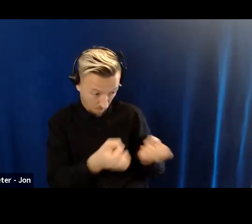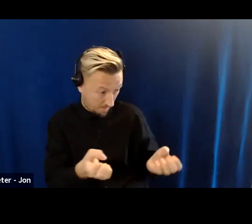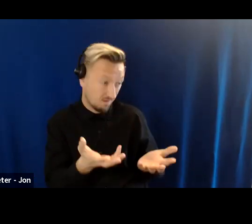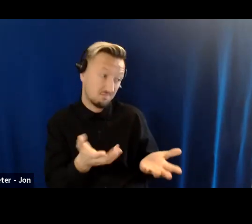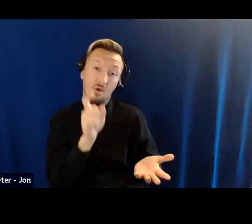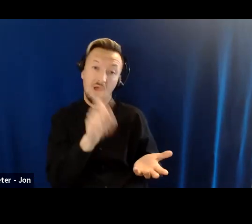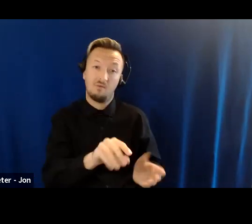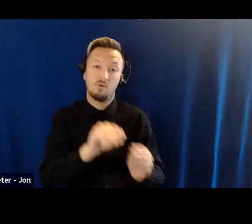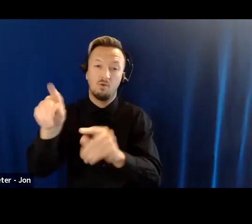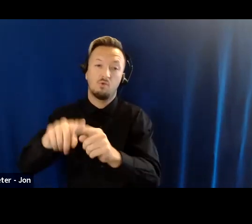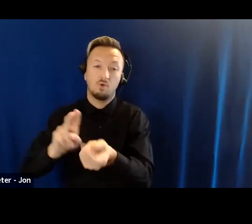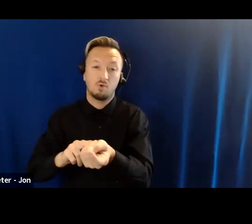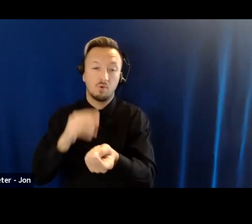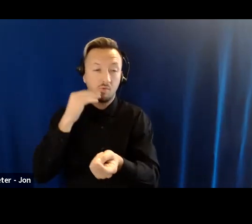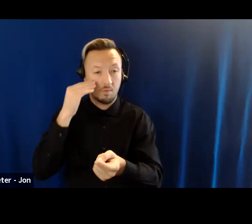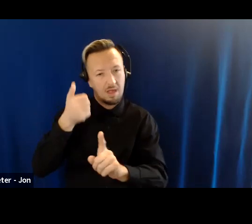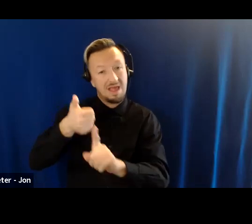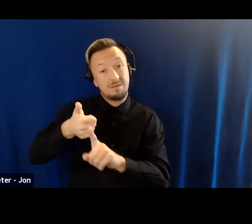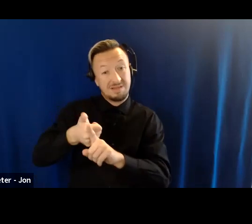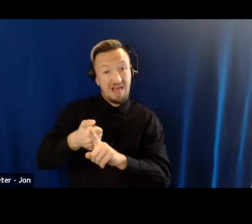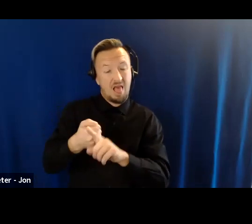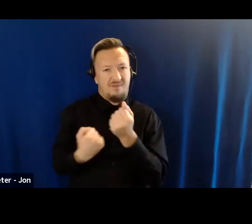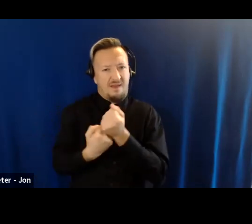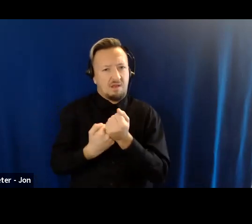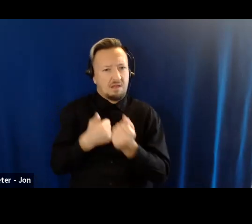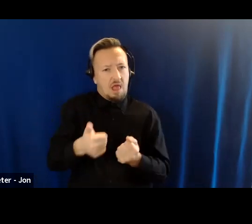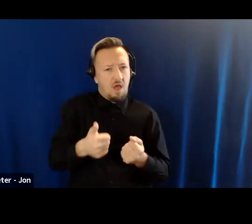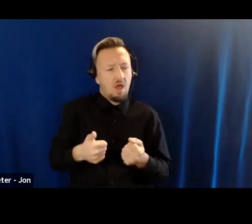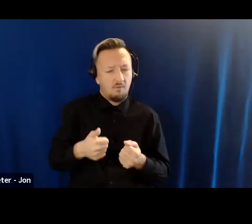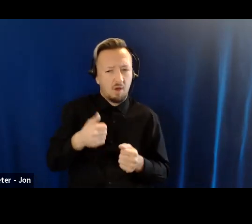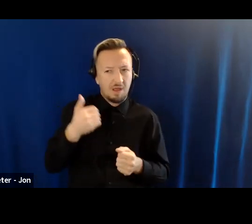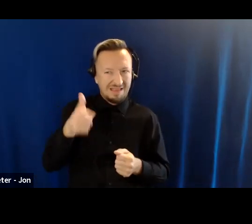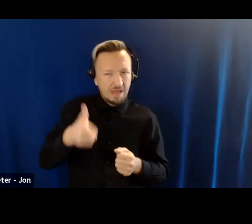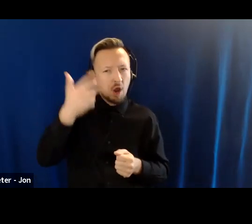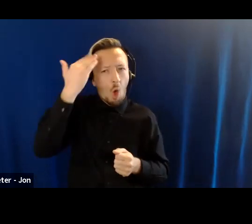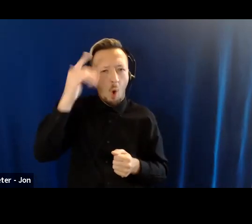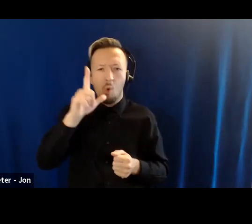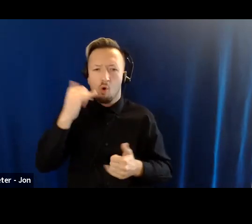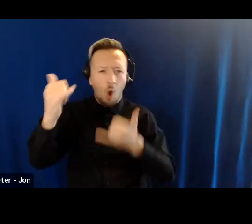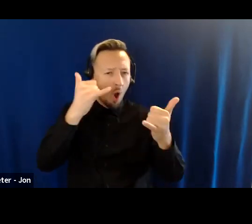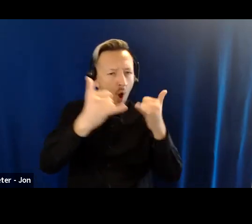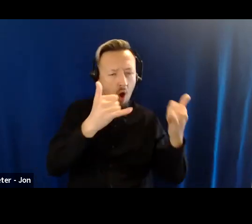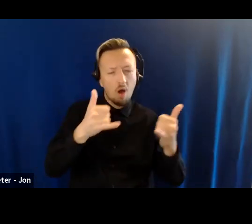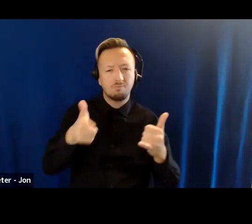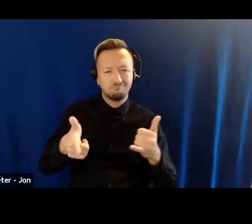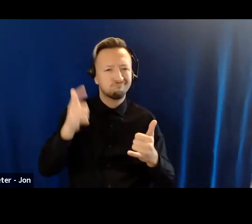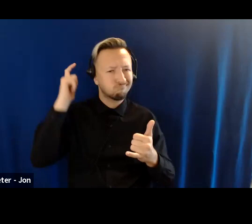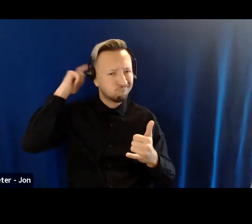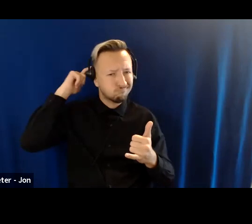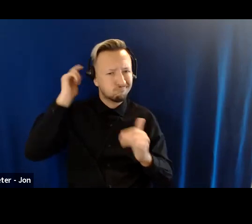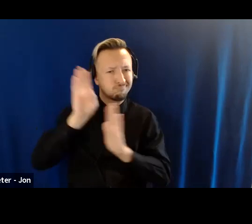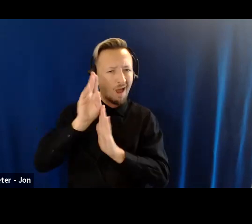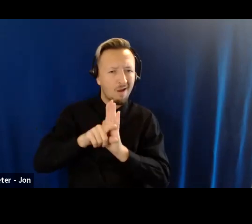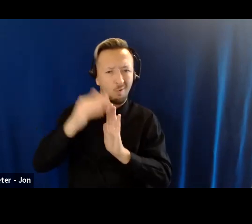home. He was a really good advocate who ended up not in a nursing home and who knew who to call, who had the resources and had the background and the privilege to be able to do